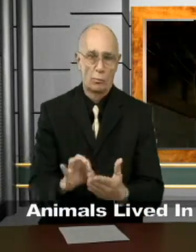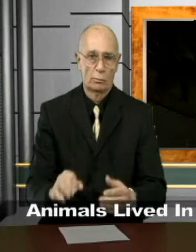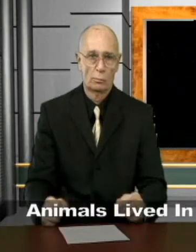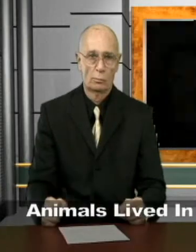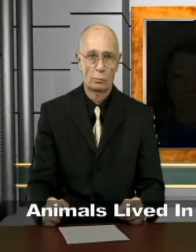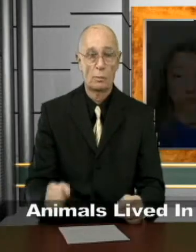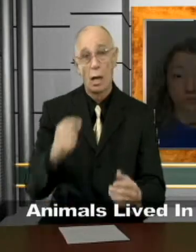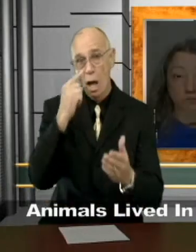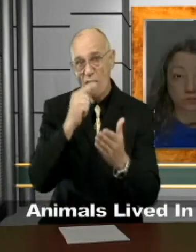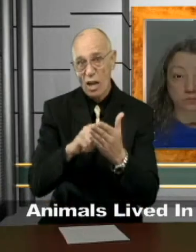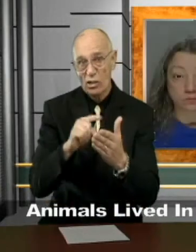count.